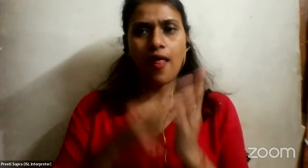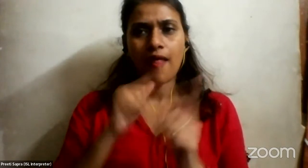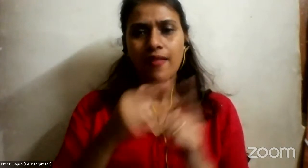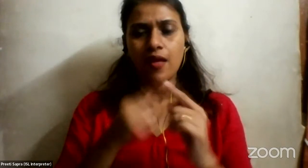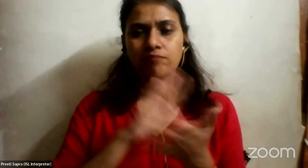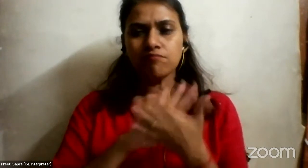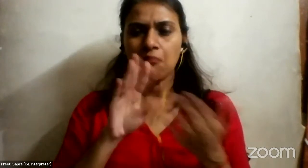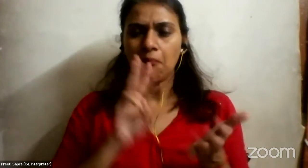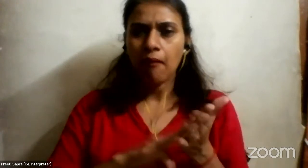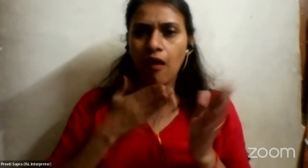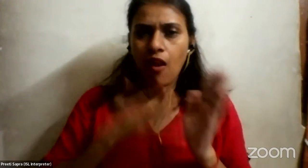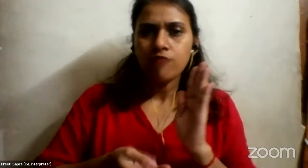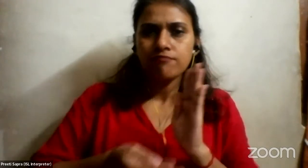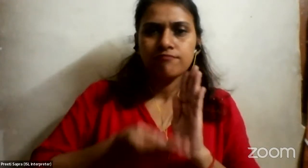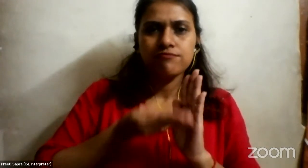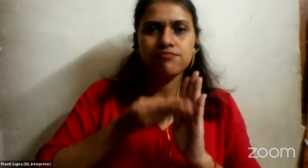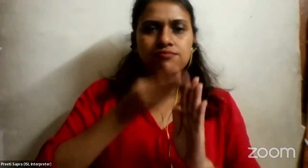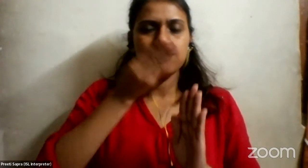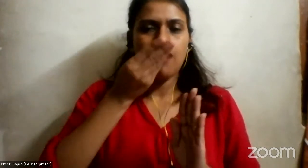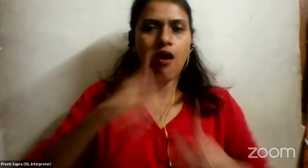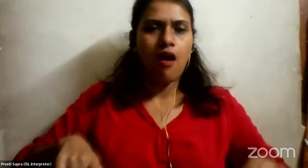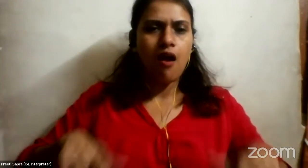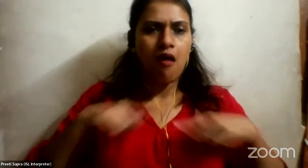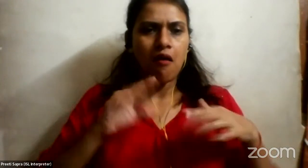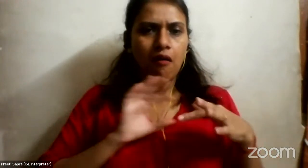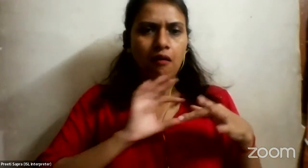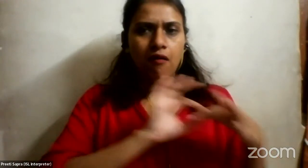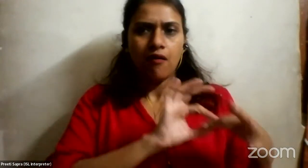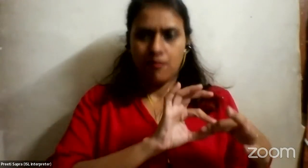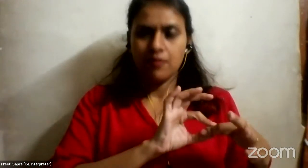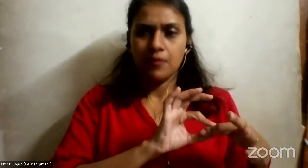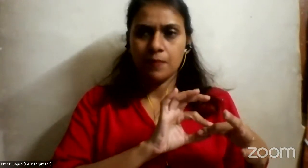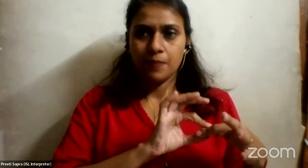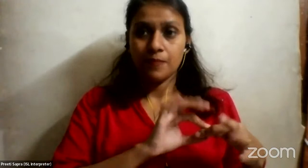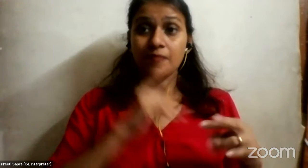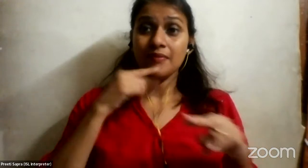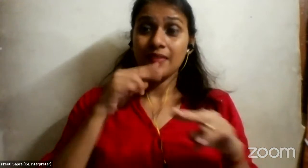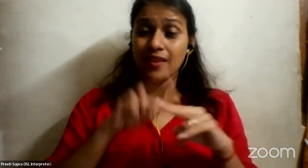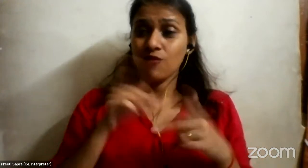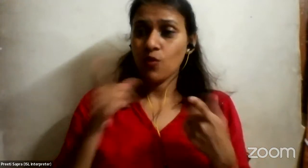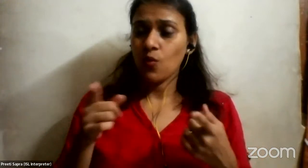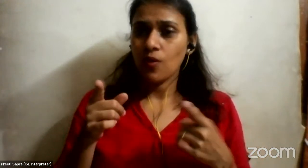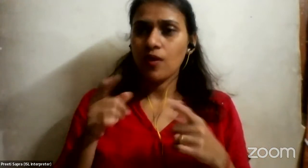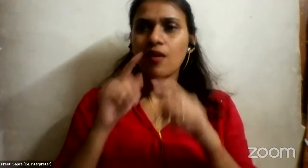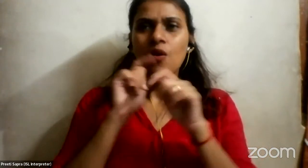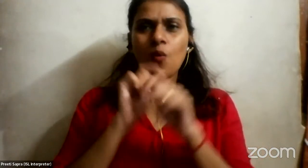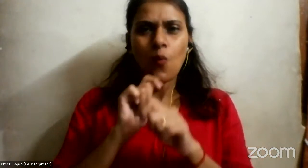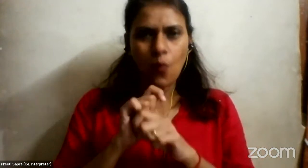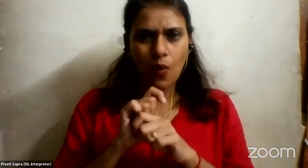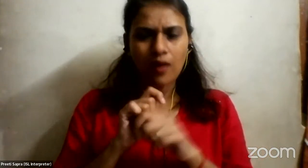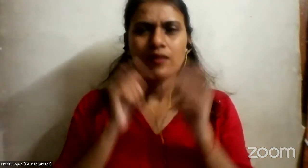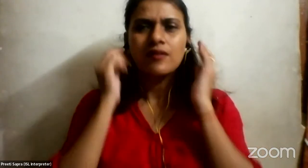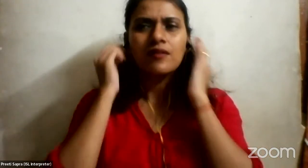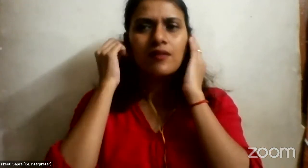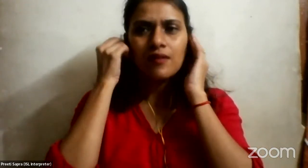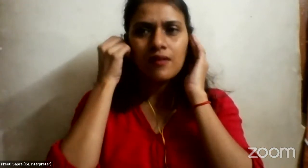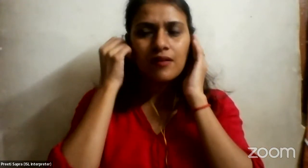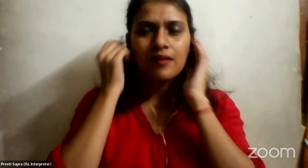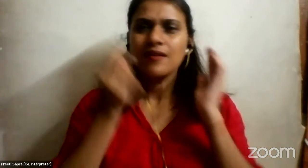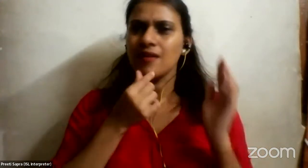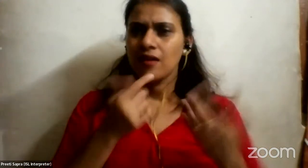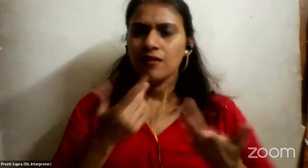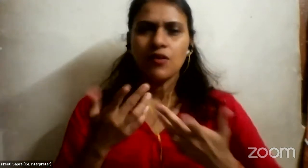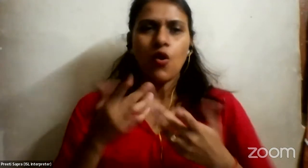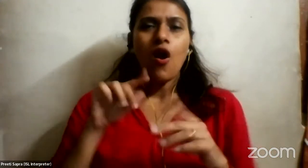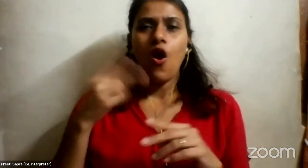aspects of our life, whether it's for work. So if you're a gig worker, even if you're not, if you're just say an IT